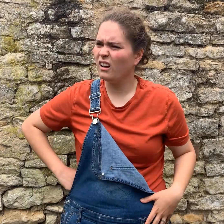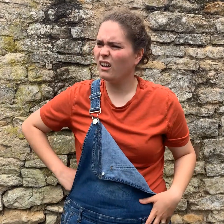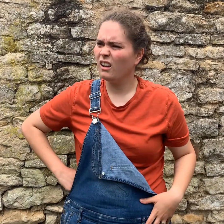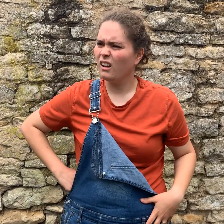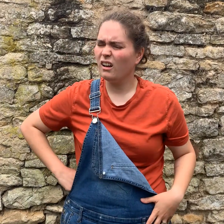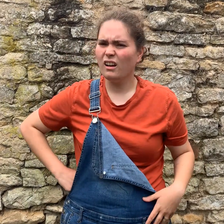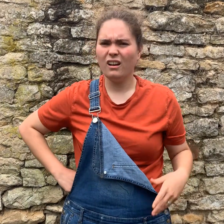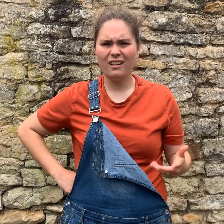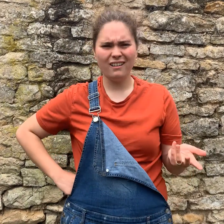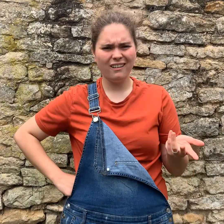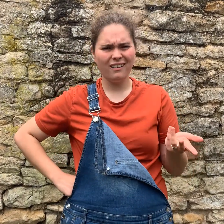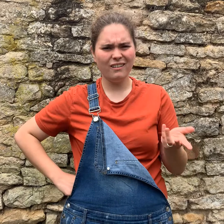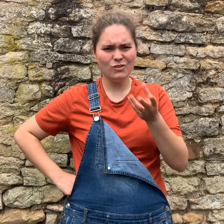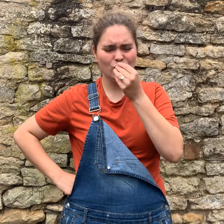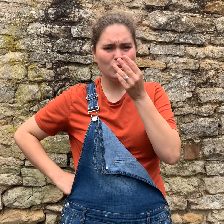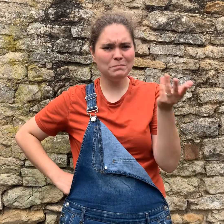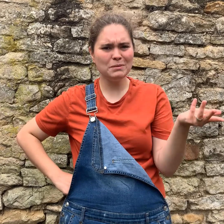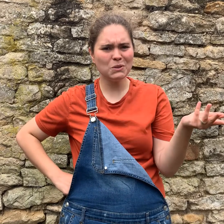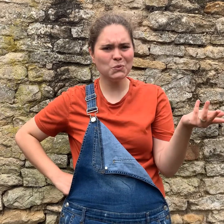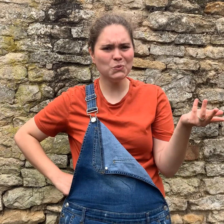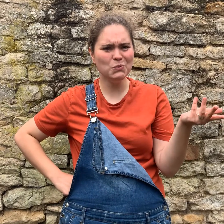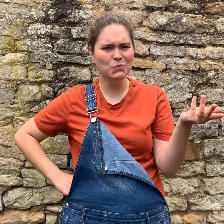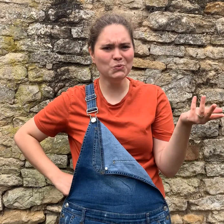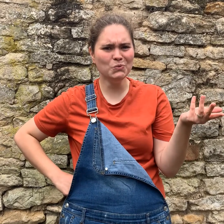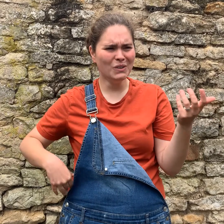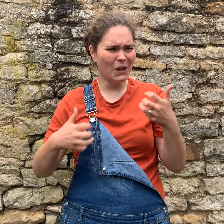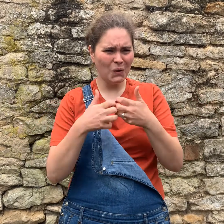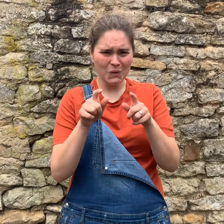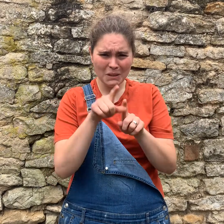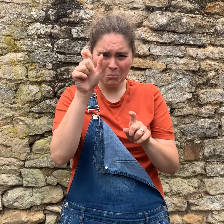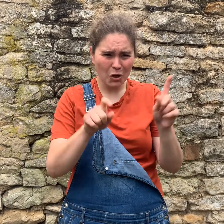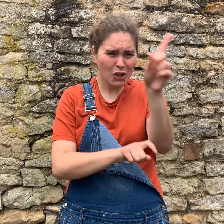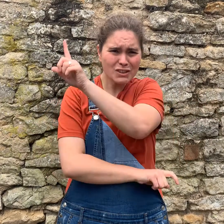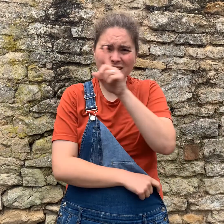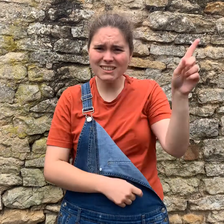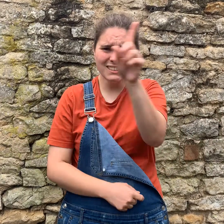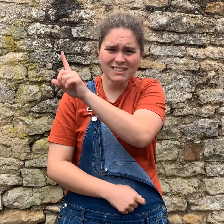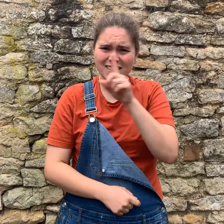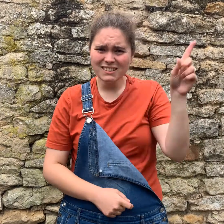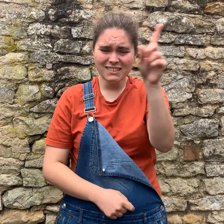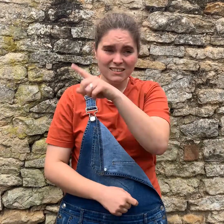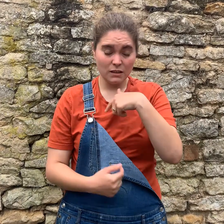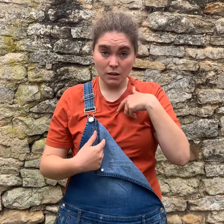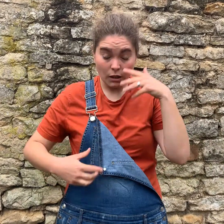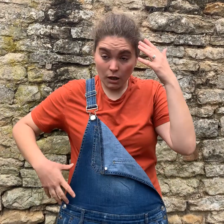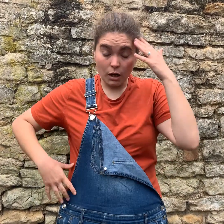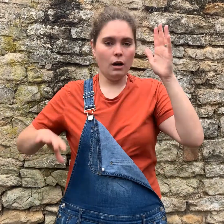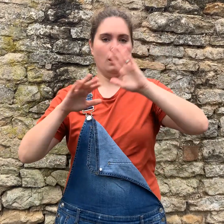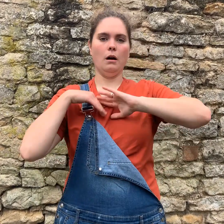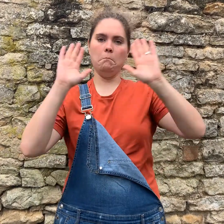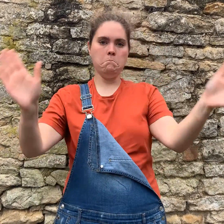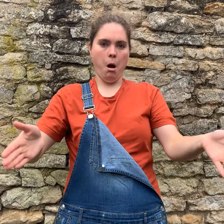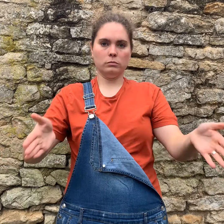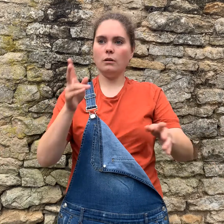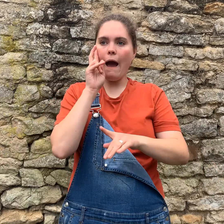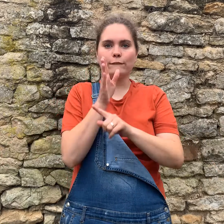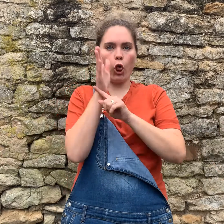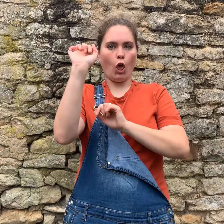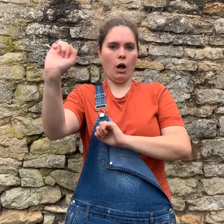house. Oh, it was just so strange. How can the same person arrive home so many